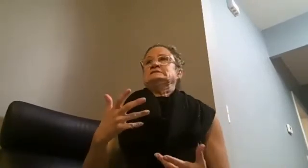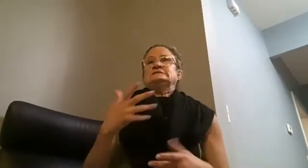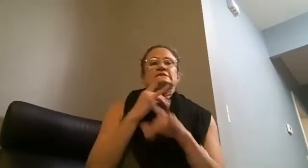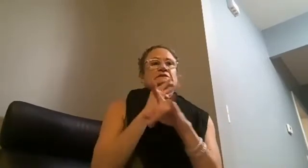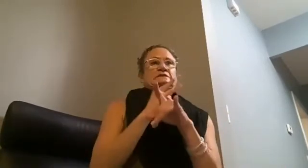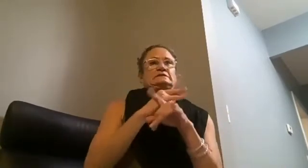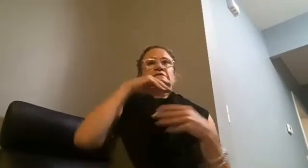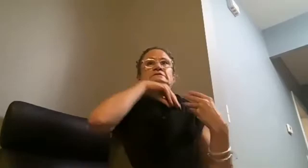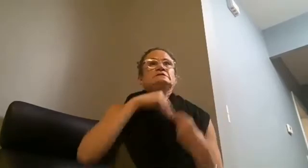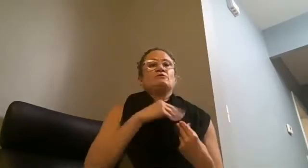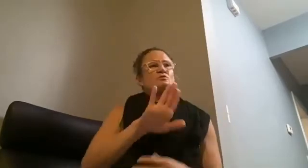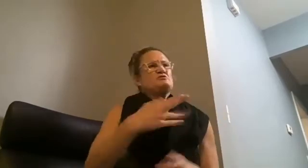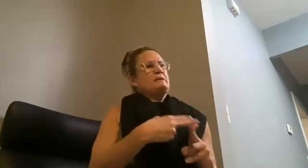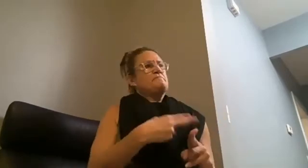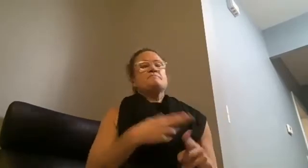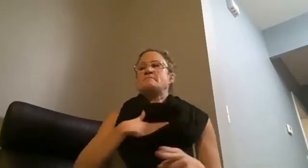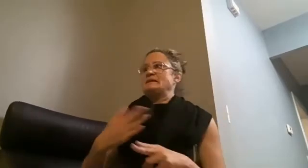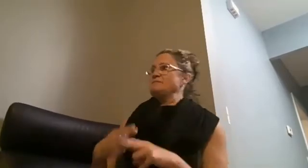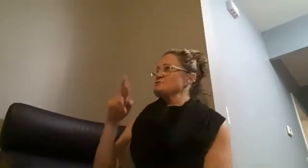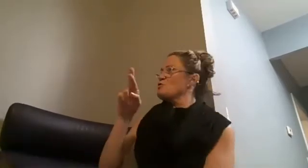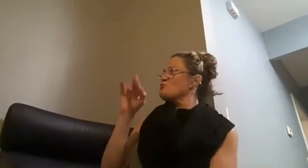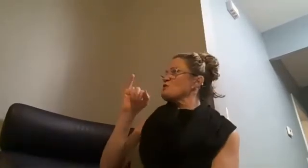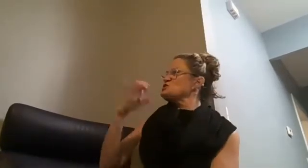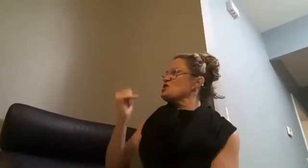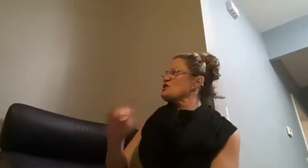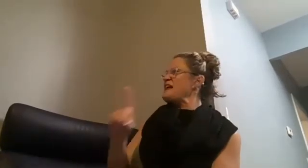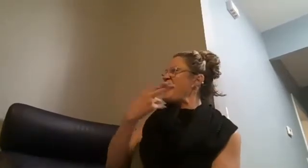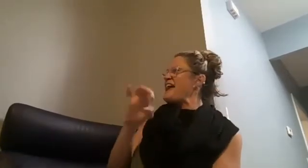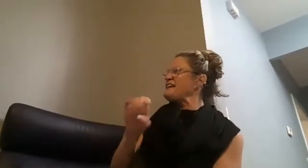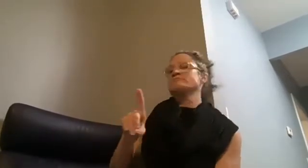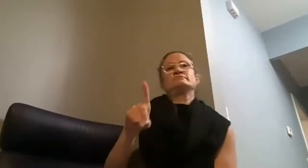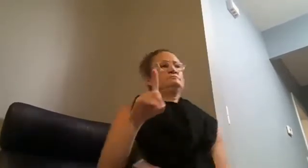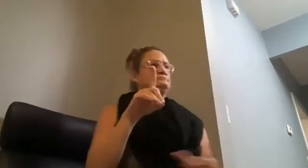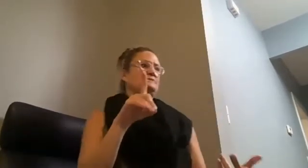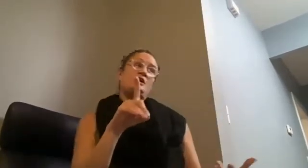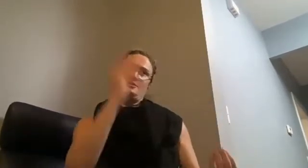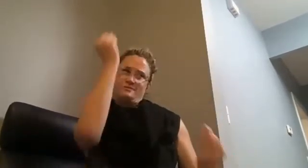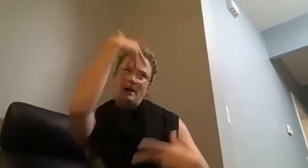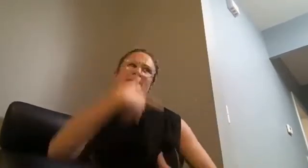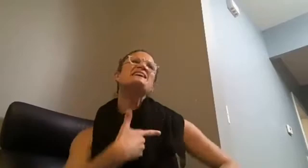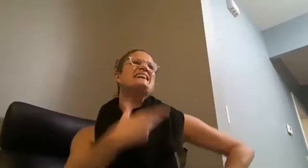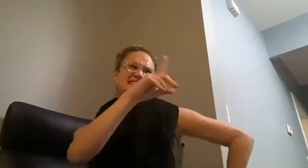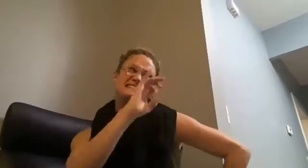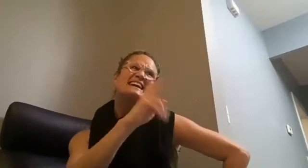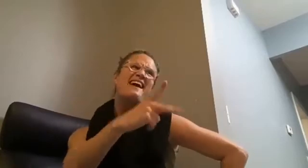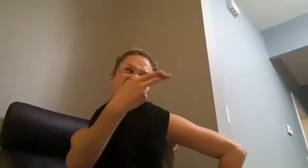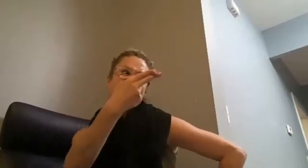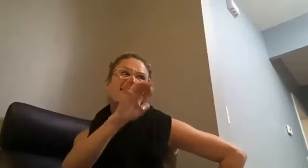"What's your name?" And I'm like, "My name is Richard Head." And the cop is like, "Son, are you trying to tell me your name is Dickhead?" And I was like, "Well, sir, I've